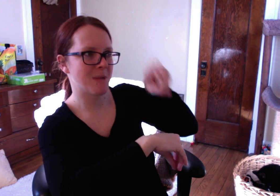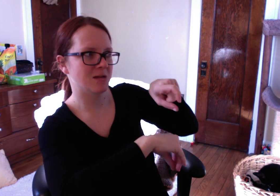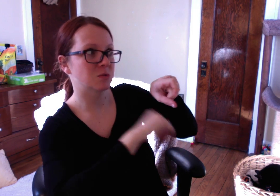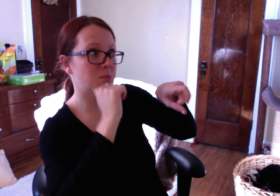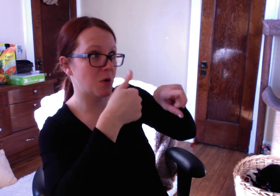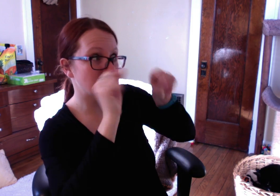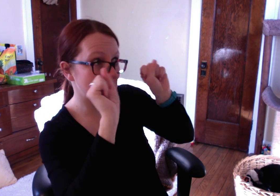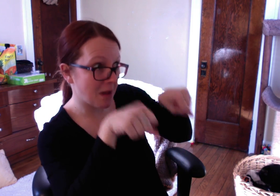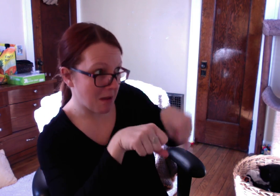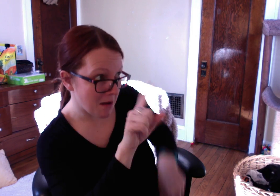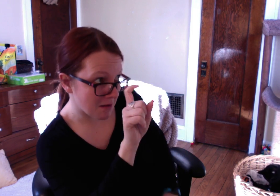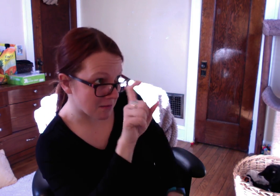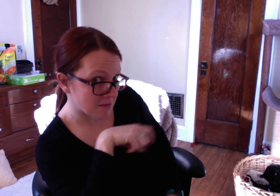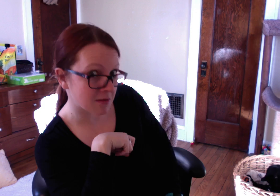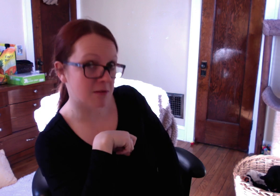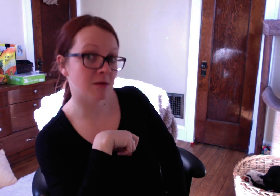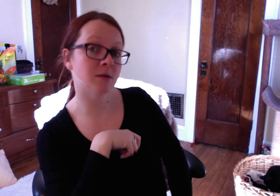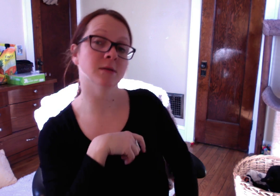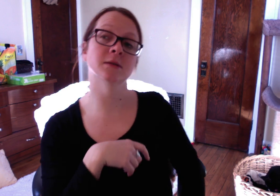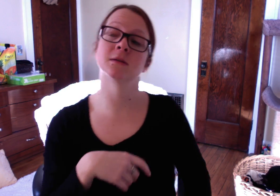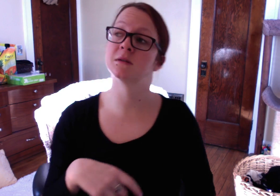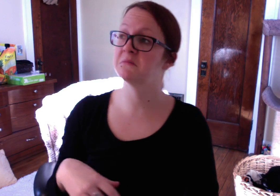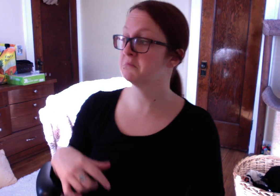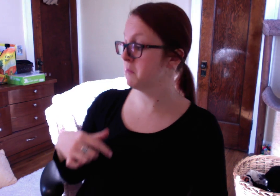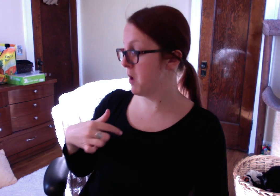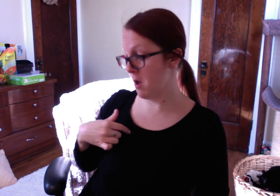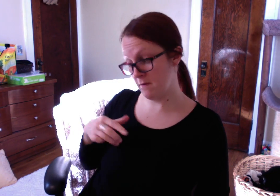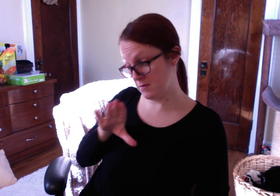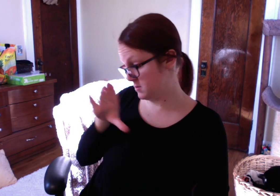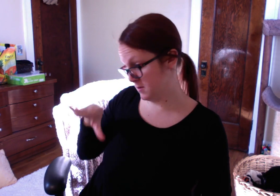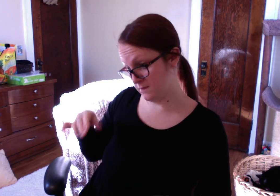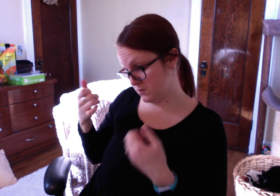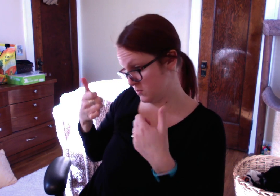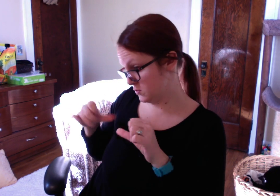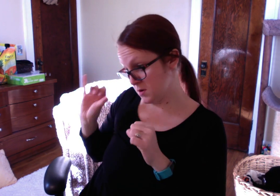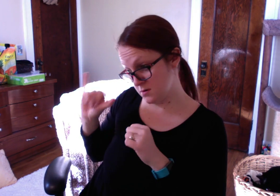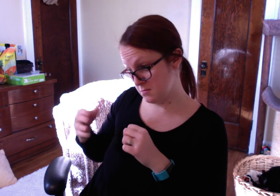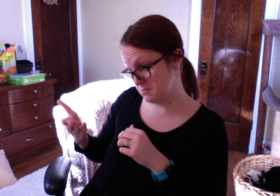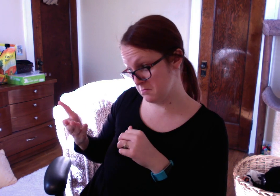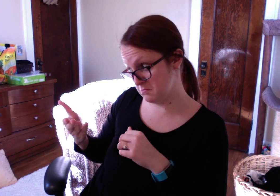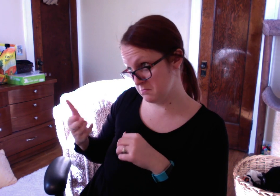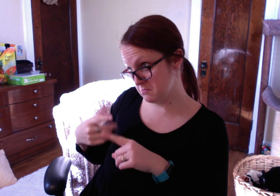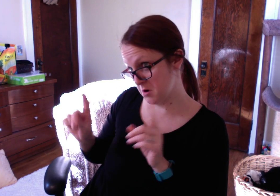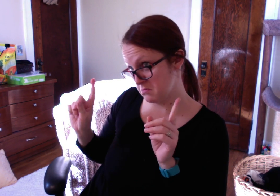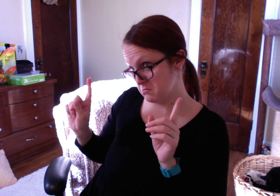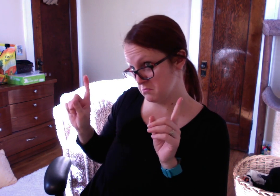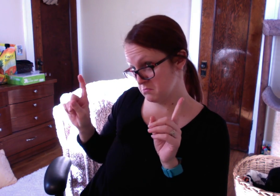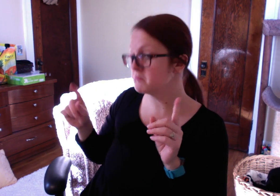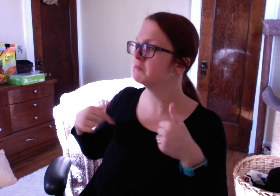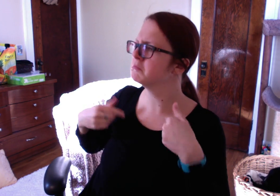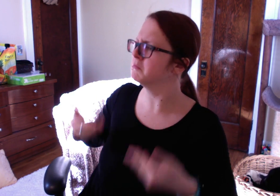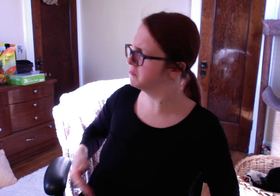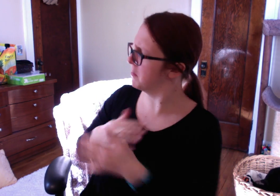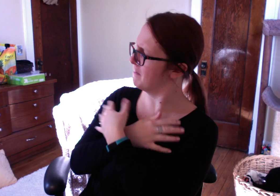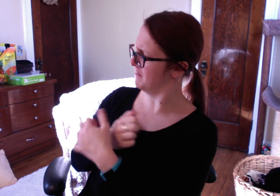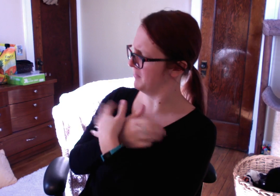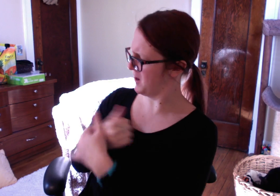I have never tried that before, but I am Bear. I can